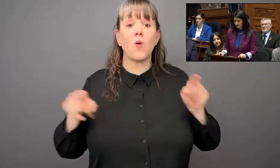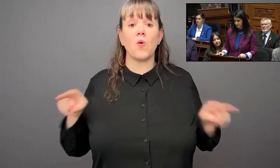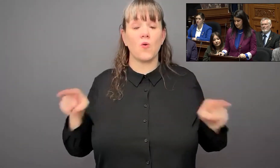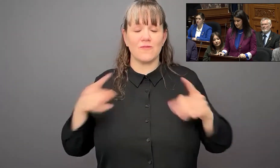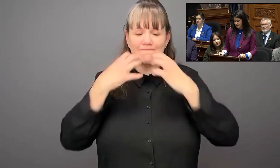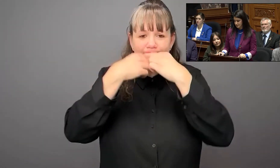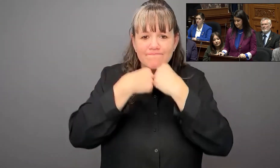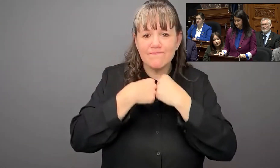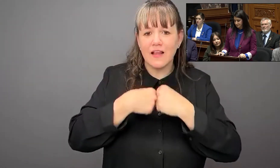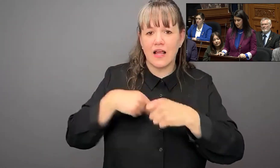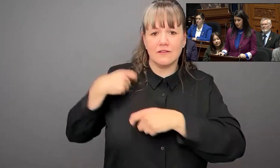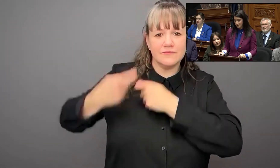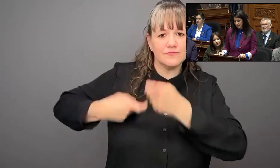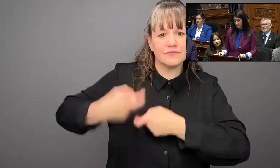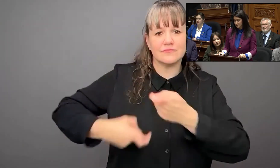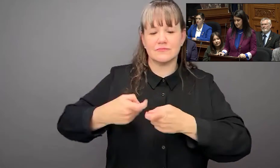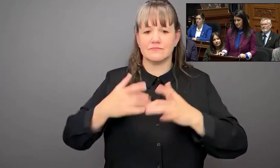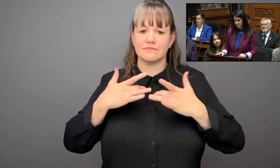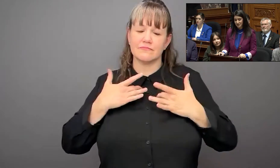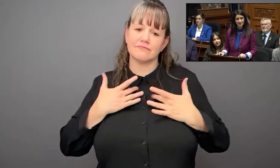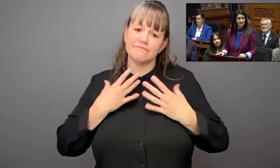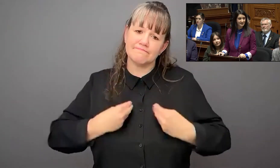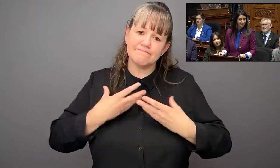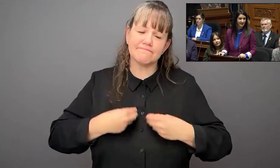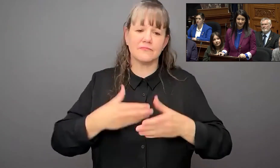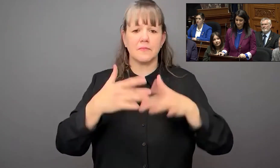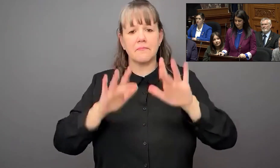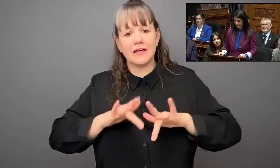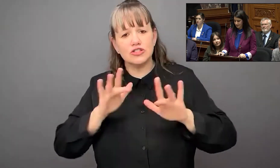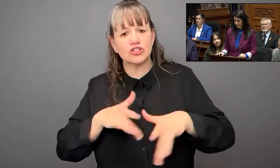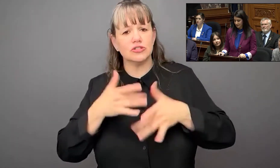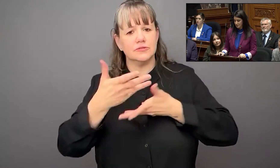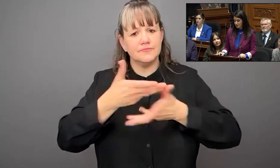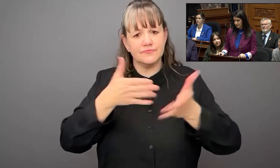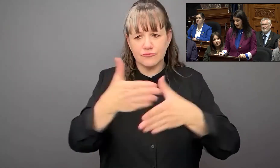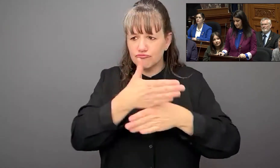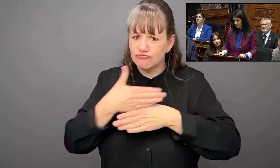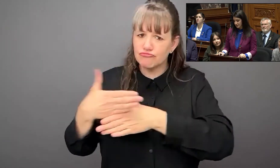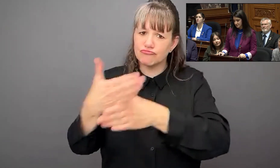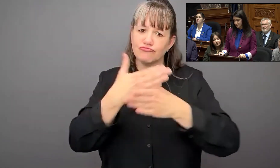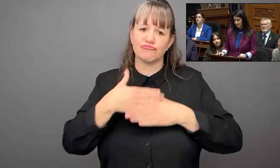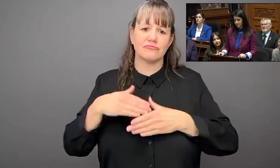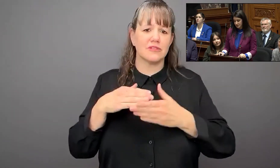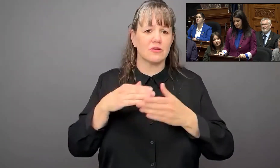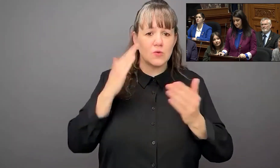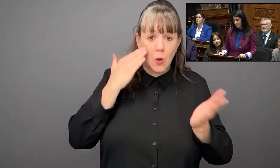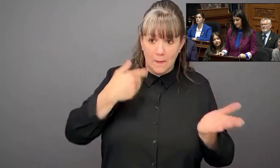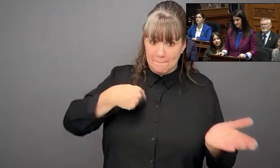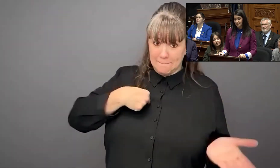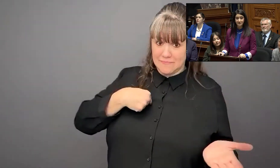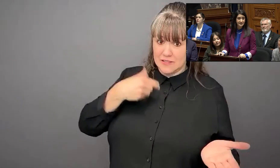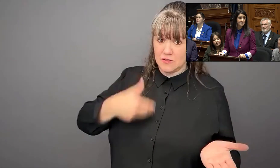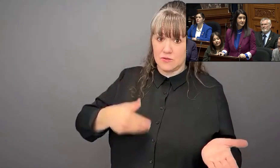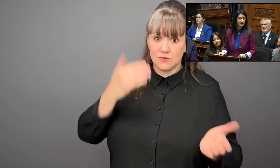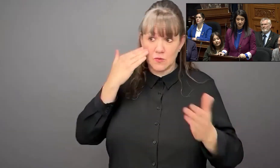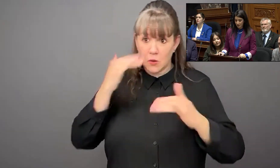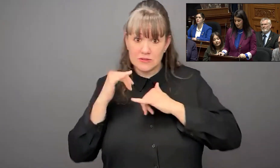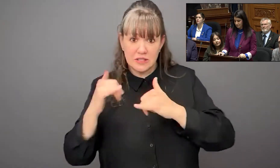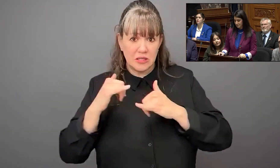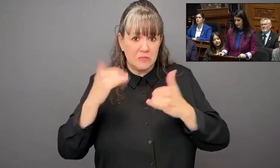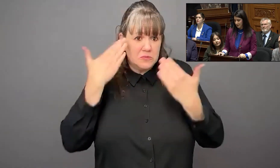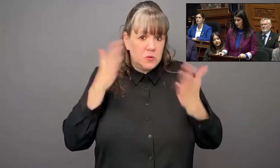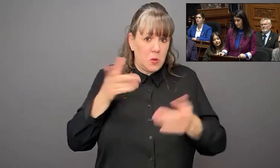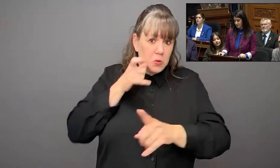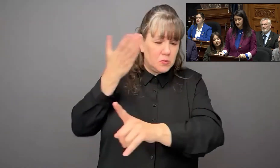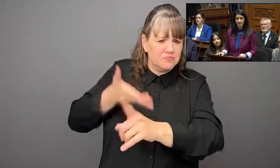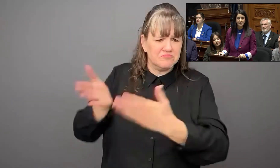and resources with neighbors and strangers alike. Community gatherings, religious events, and festivals